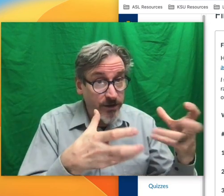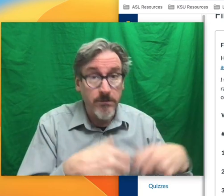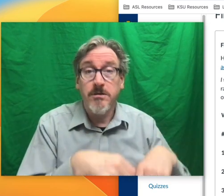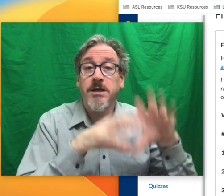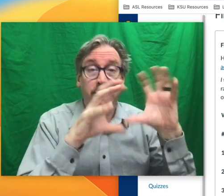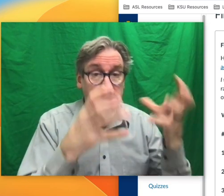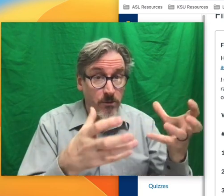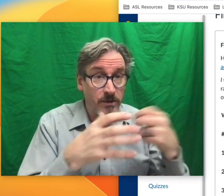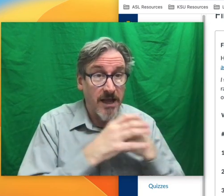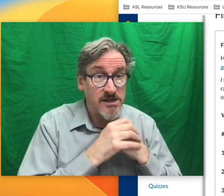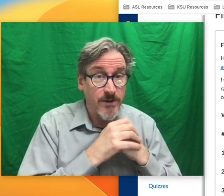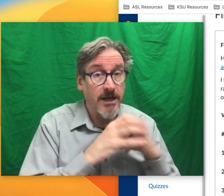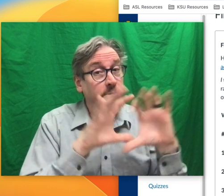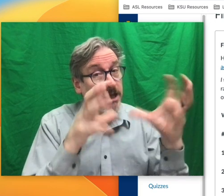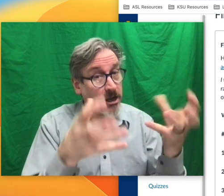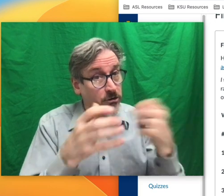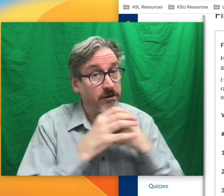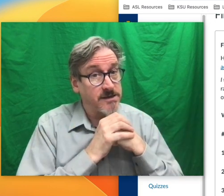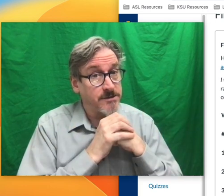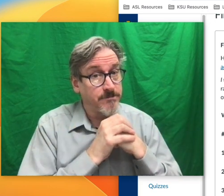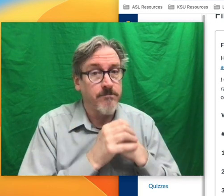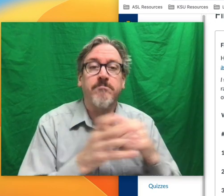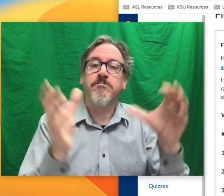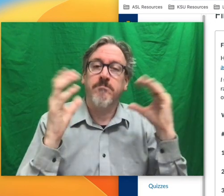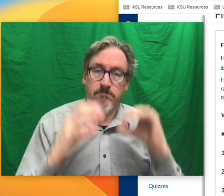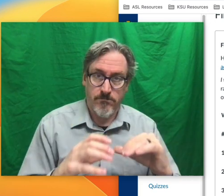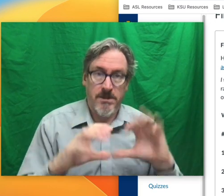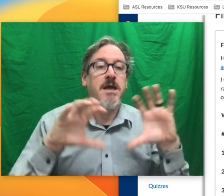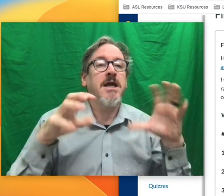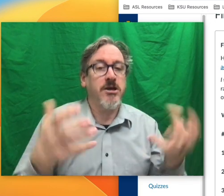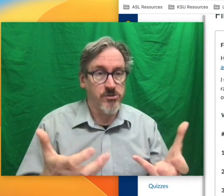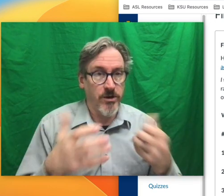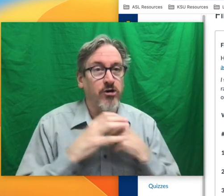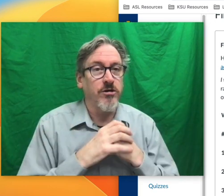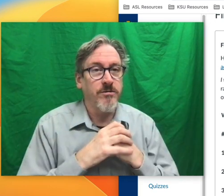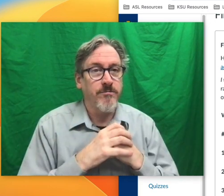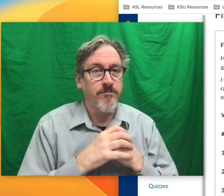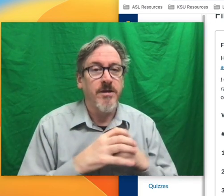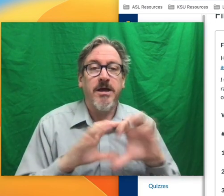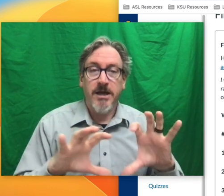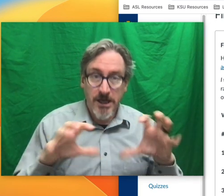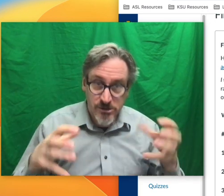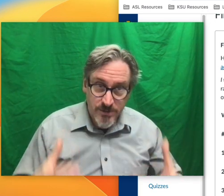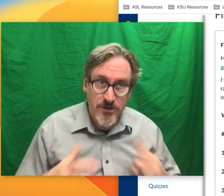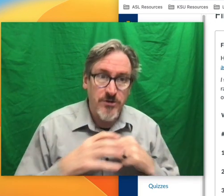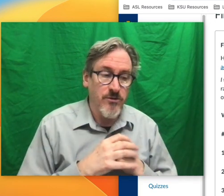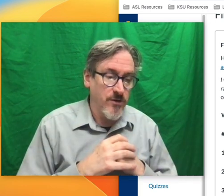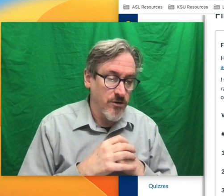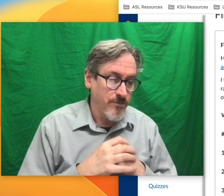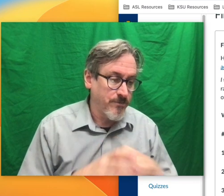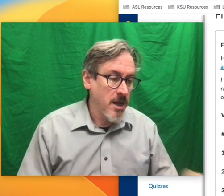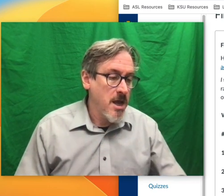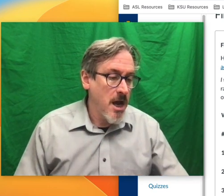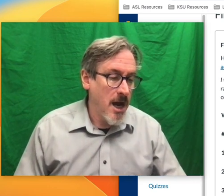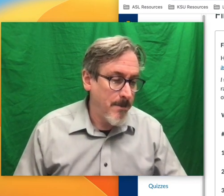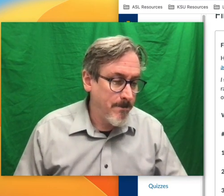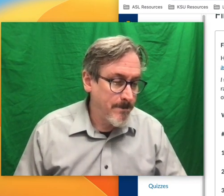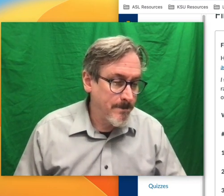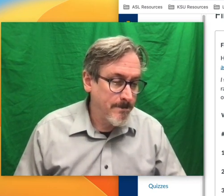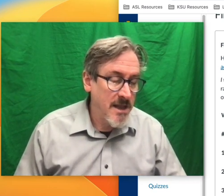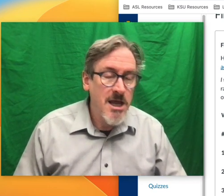each movie. Here's what last weekend it earned this. Here's what it earned. Here's what the third movie earned.